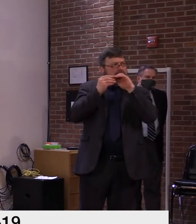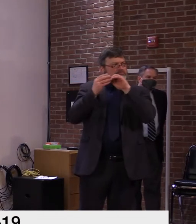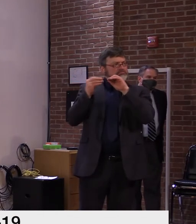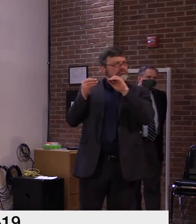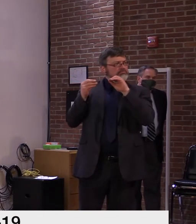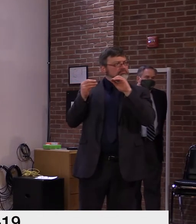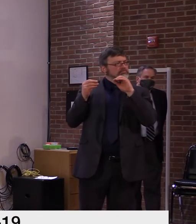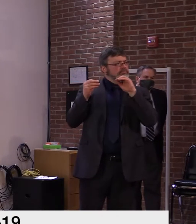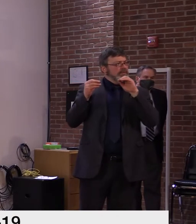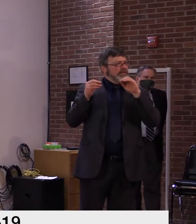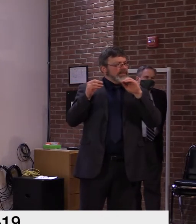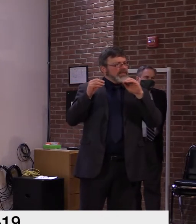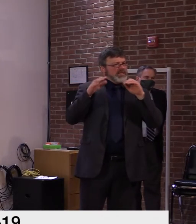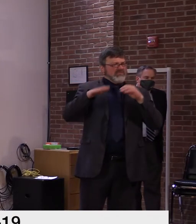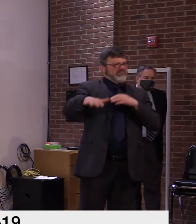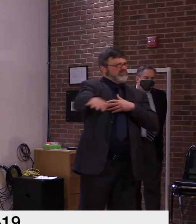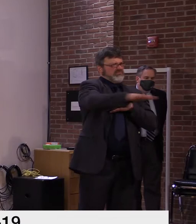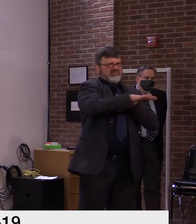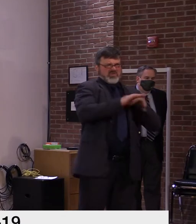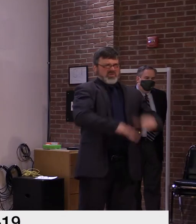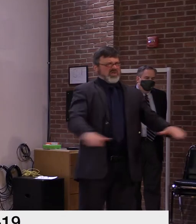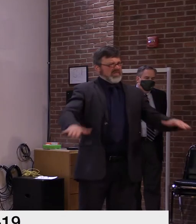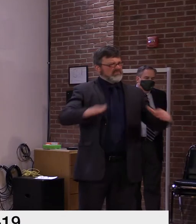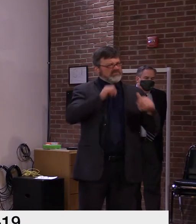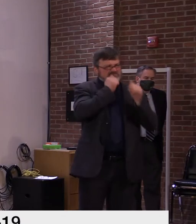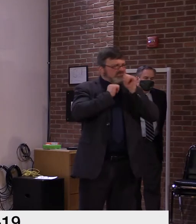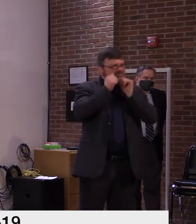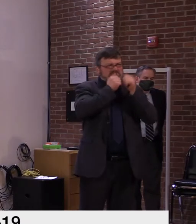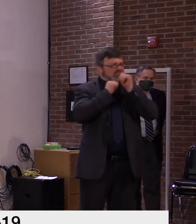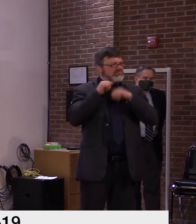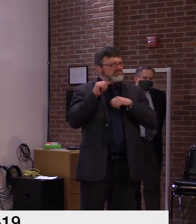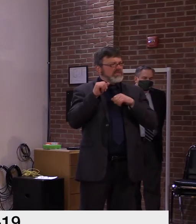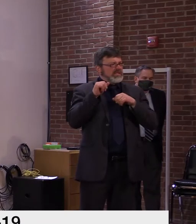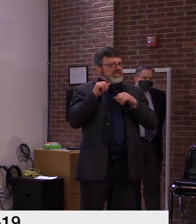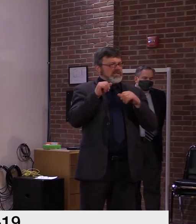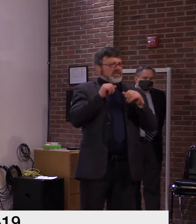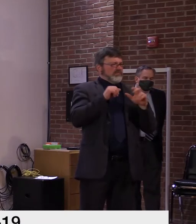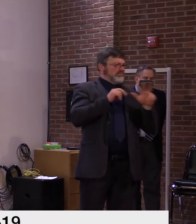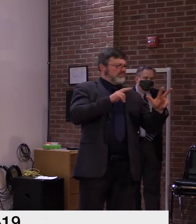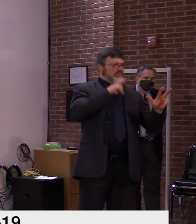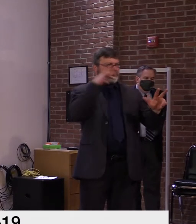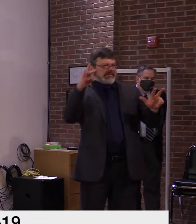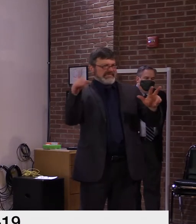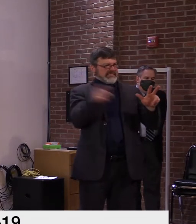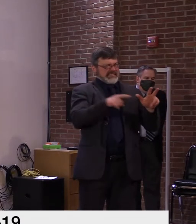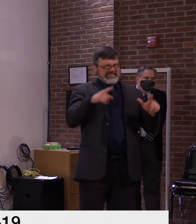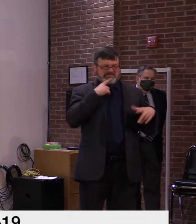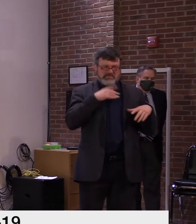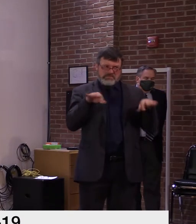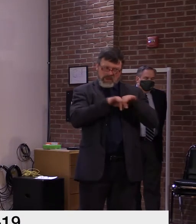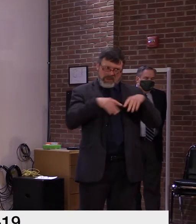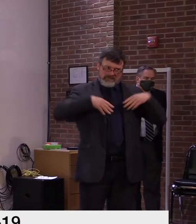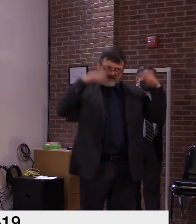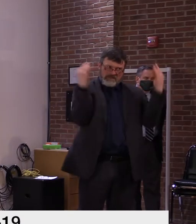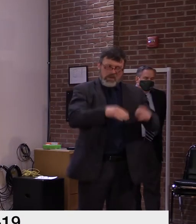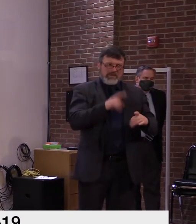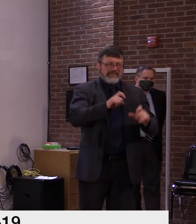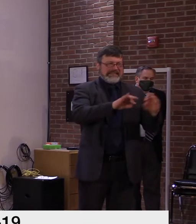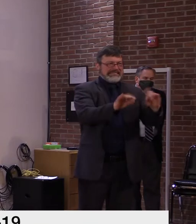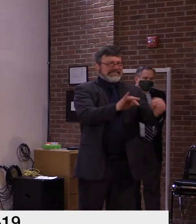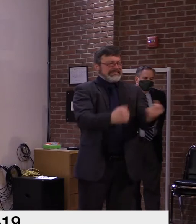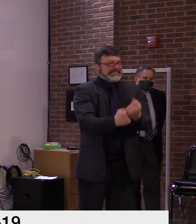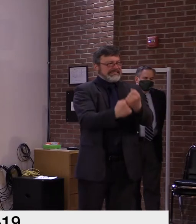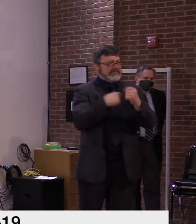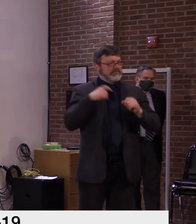and teachers being the key to fixing that with more in person, why struggle with the decision